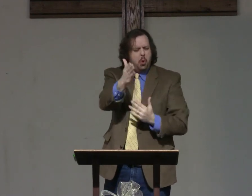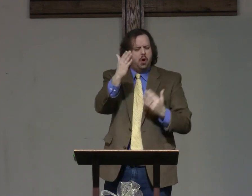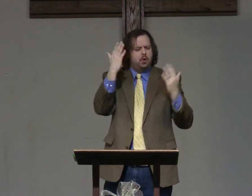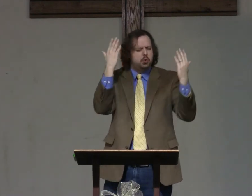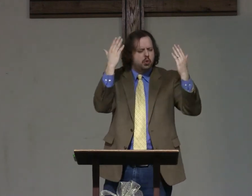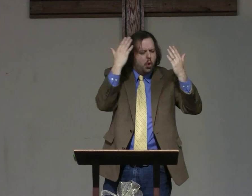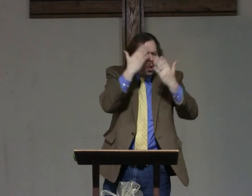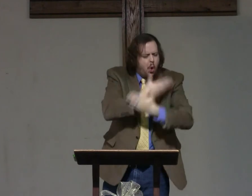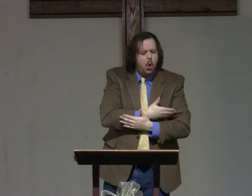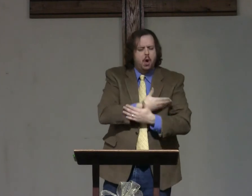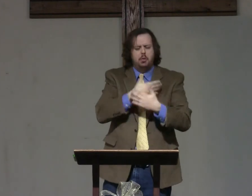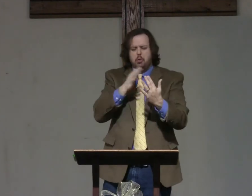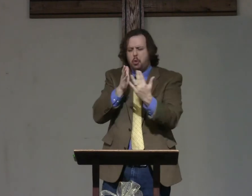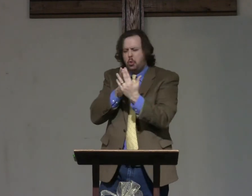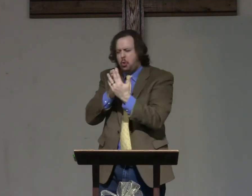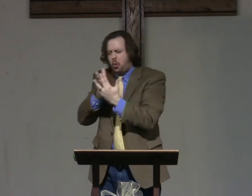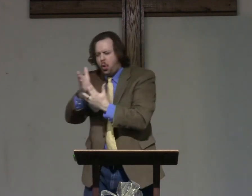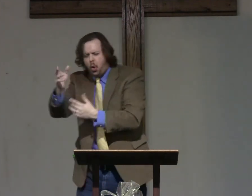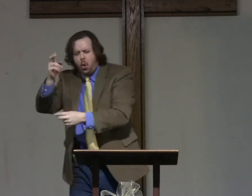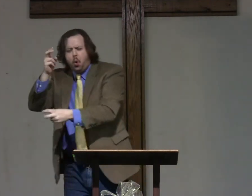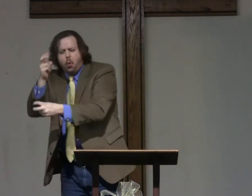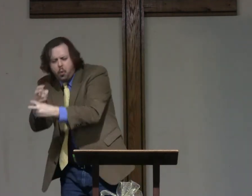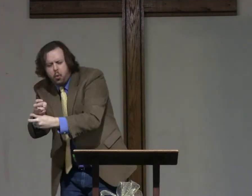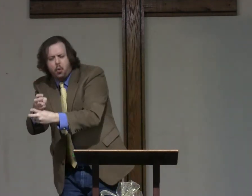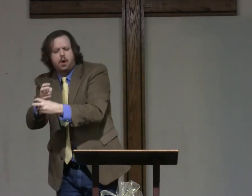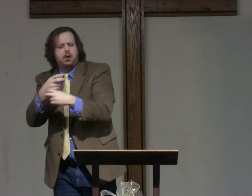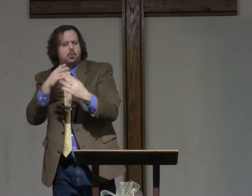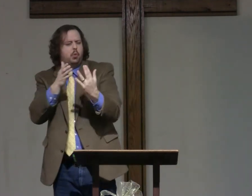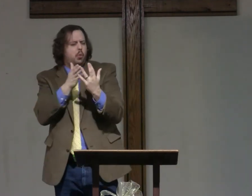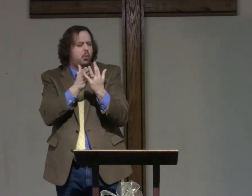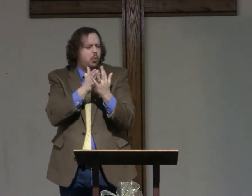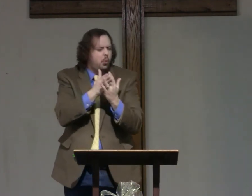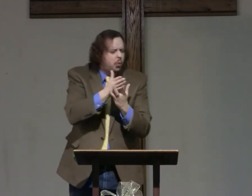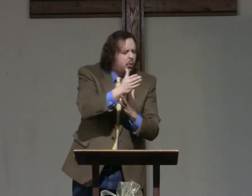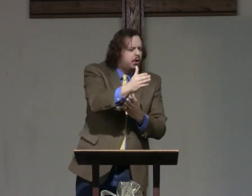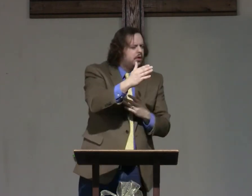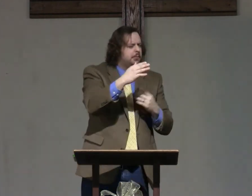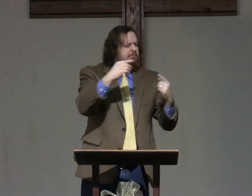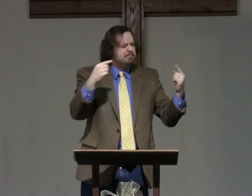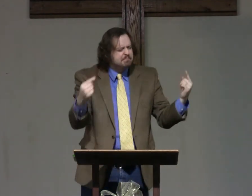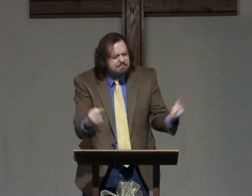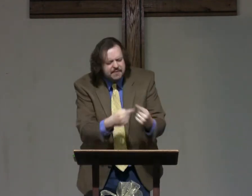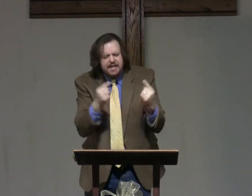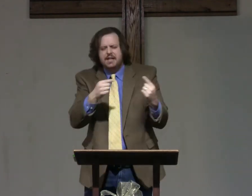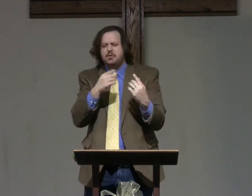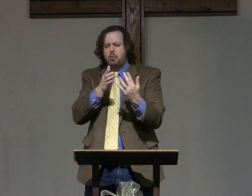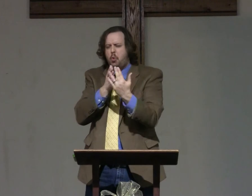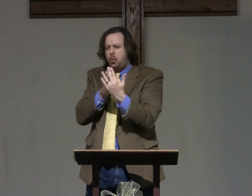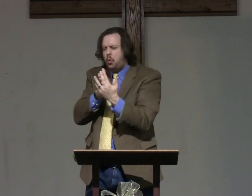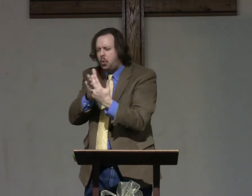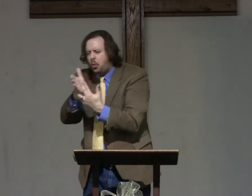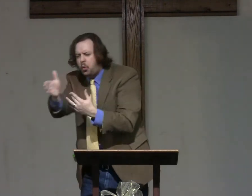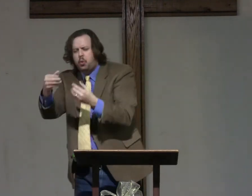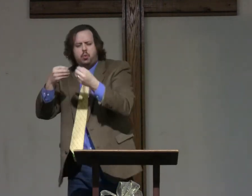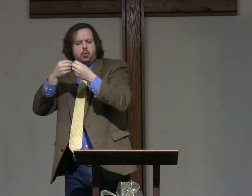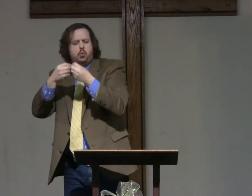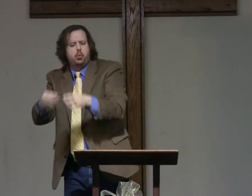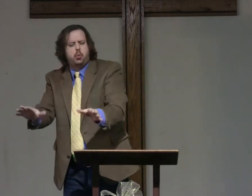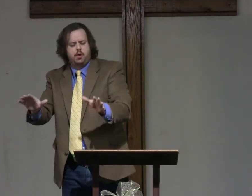sadness, so many things that people go through, the darkness and hard times that we go through, pain, we go